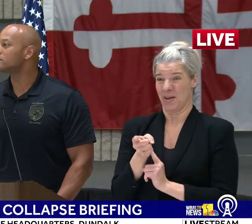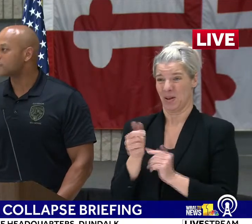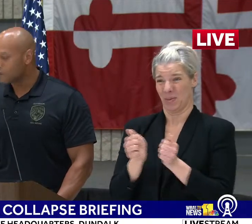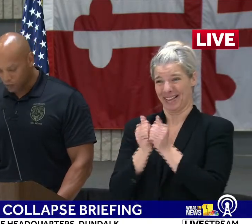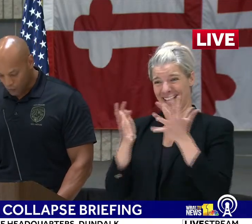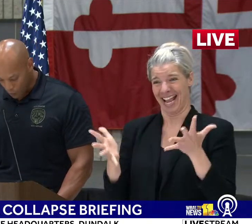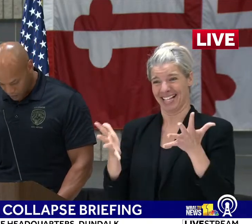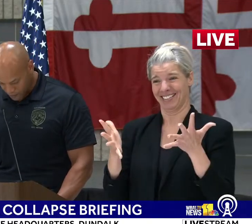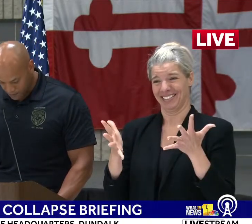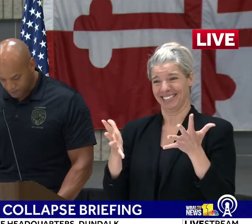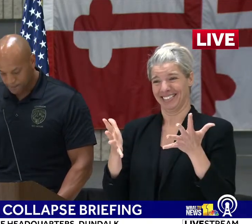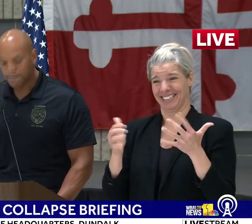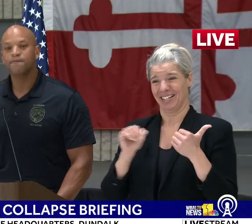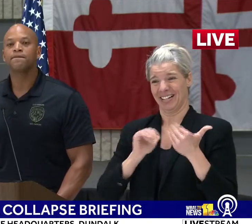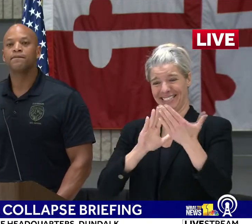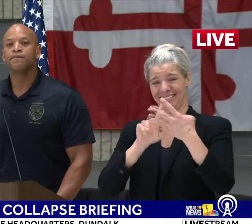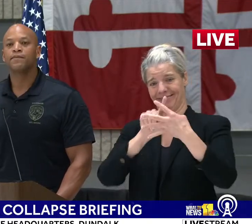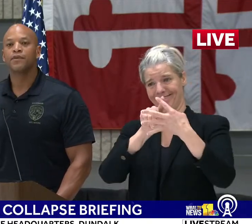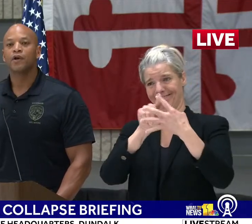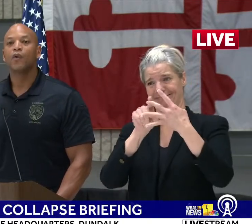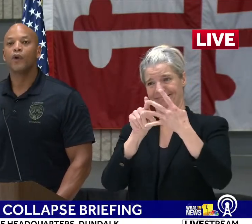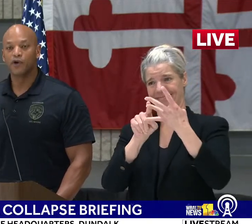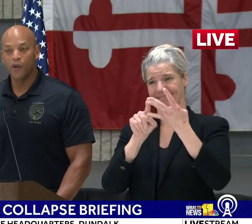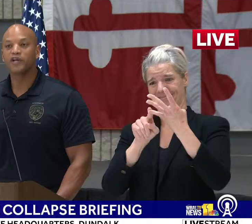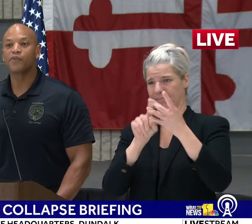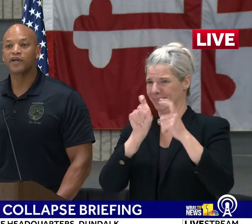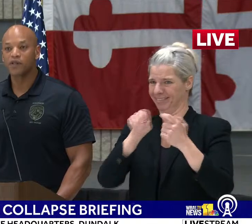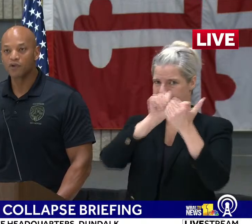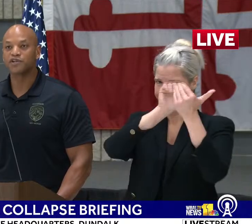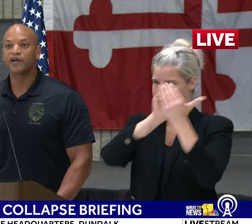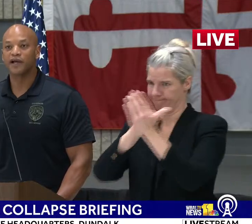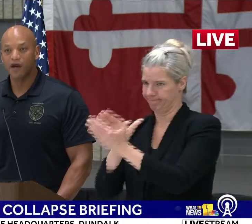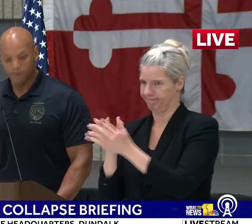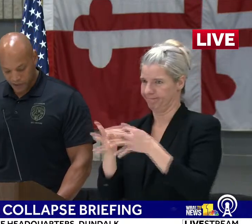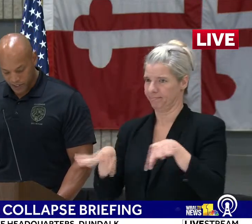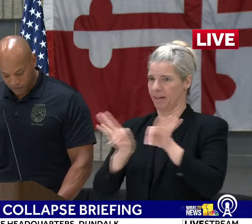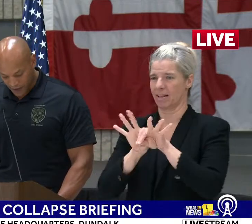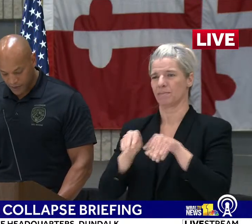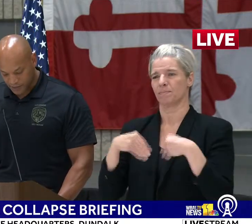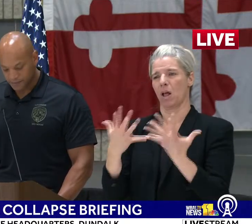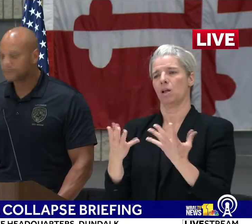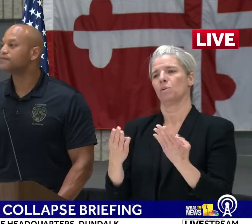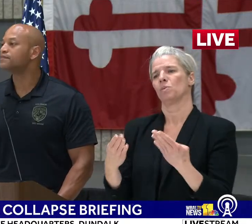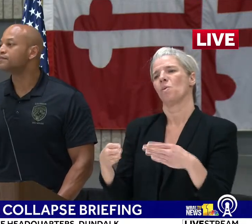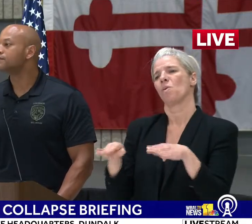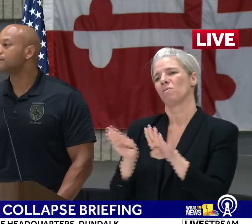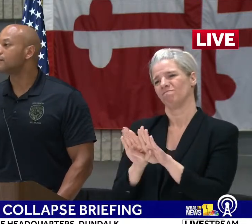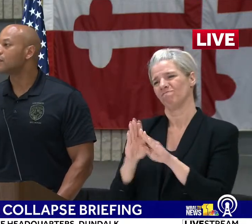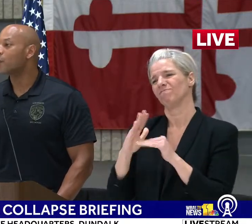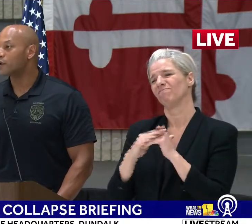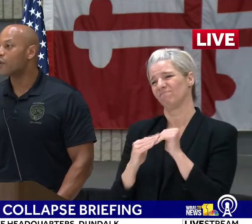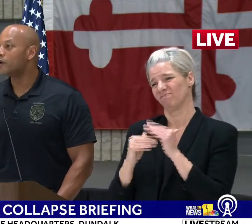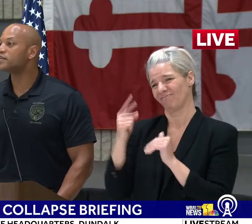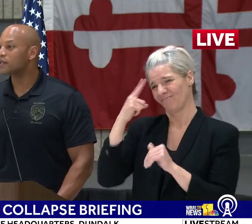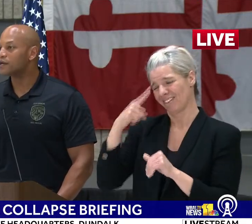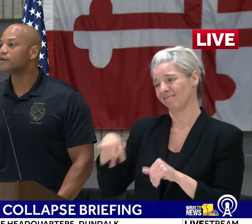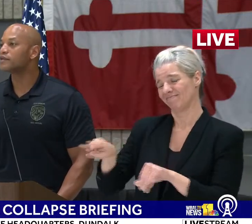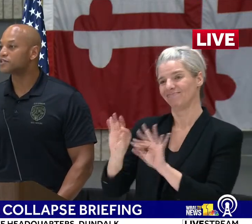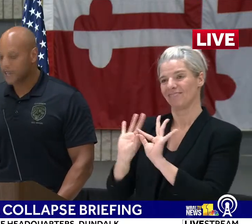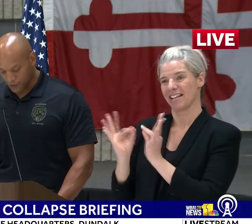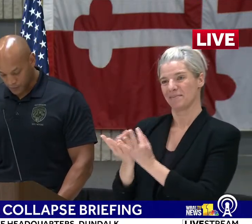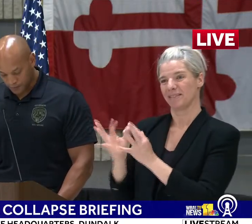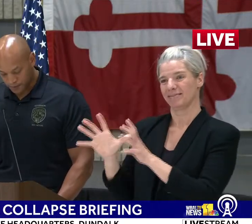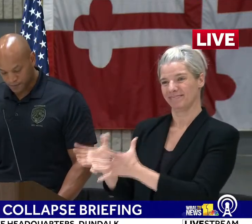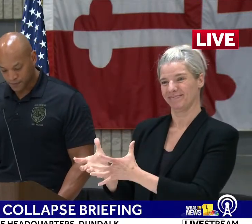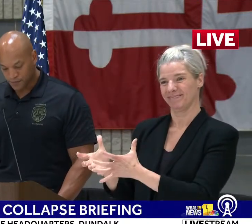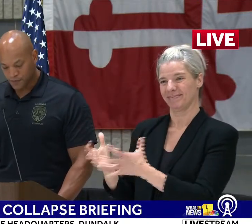addressing every single one of them. We are going to bring closure and comfort to these families. We are going to